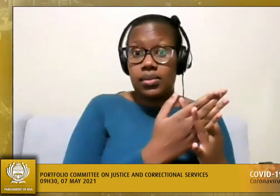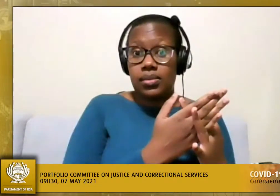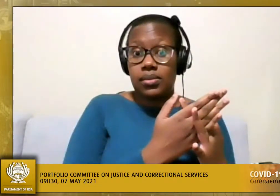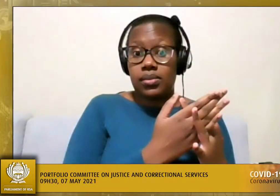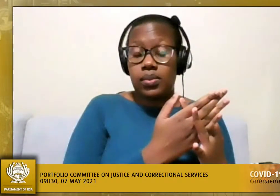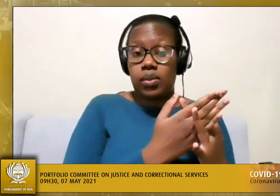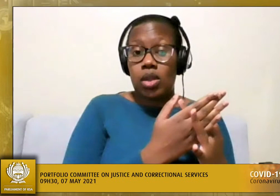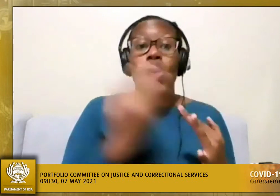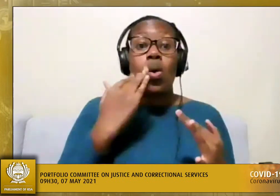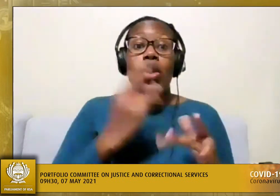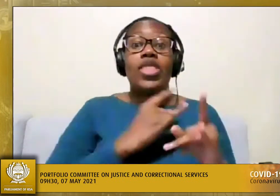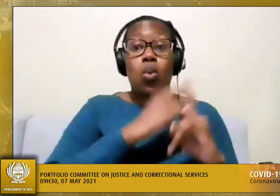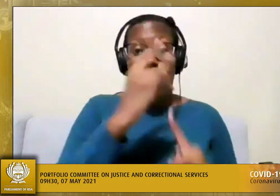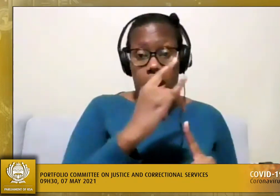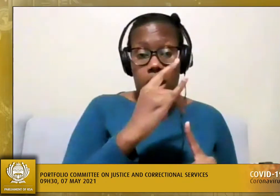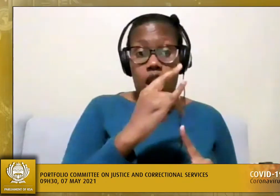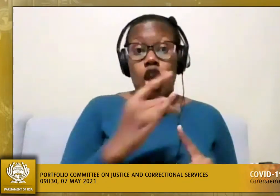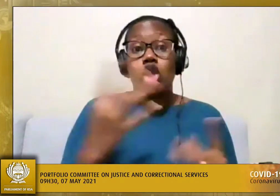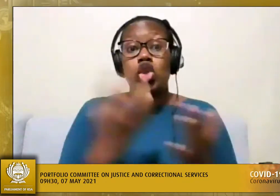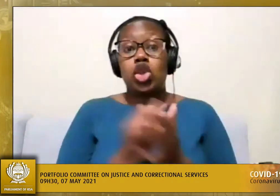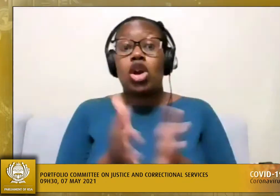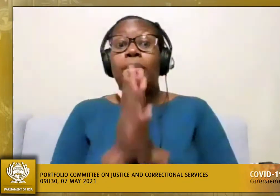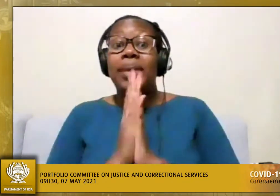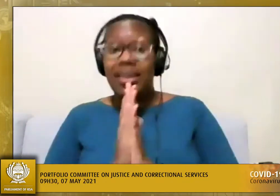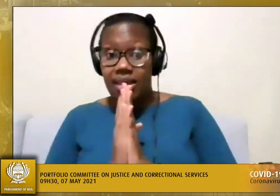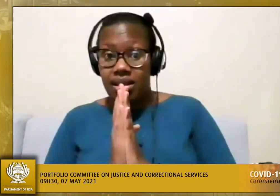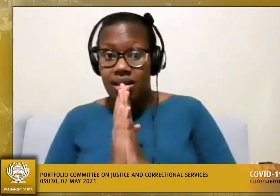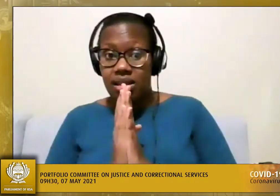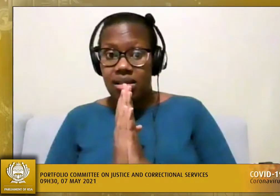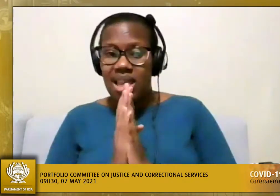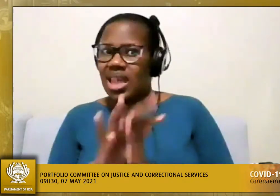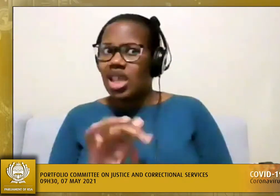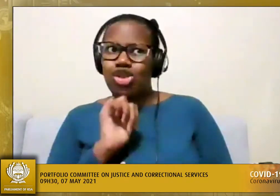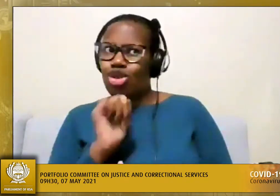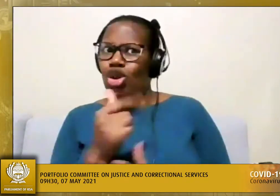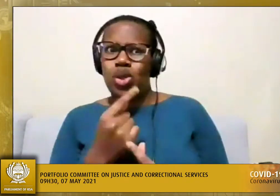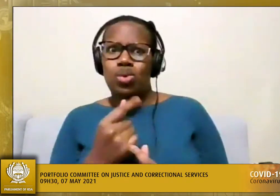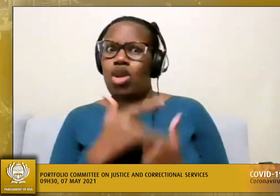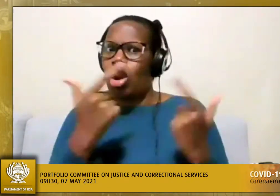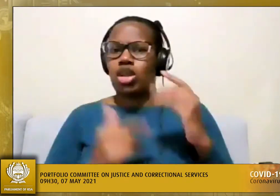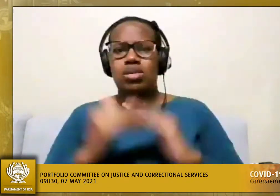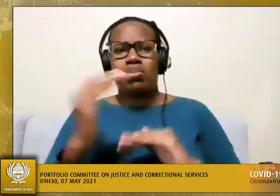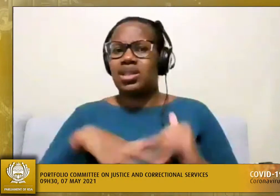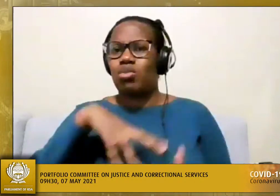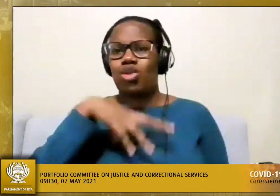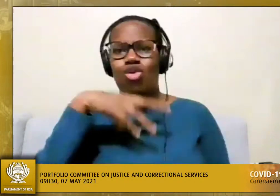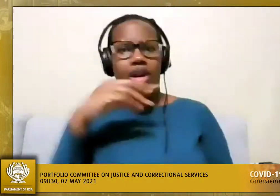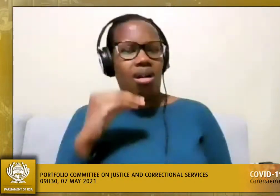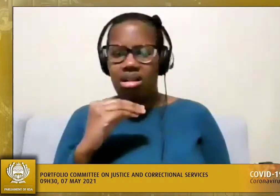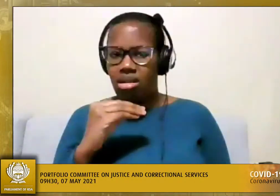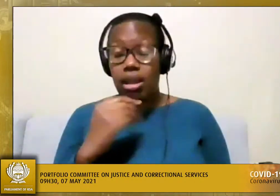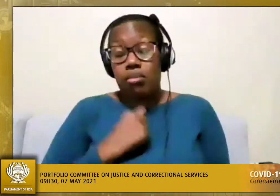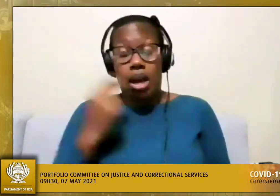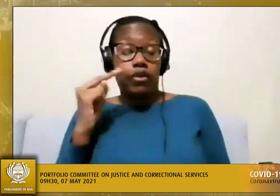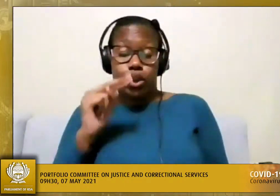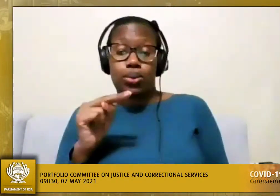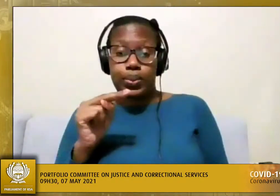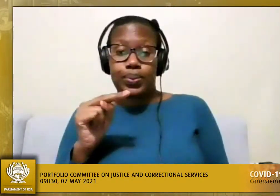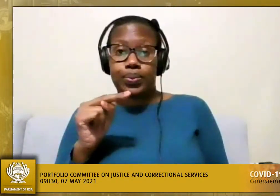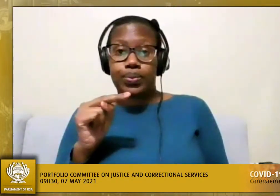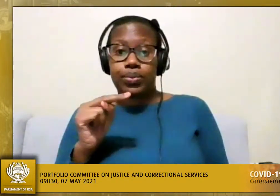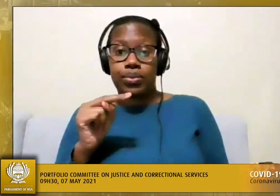when they want it you took it on appeal that doesn't do a lot for building morale in my view